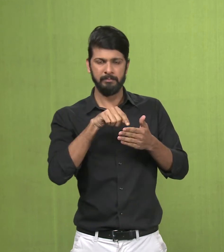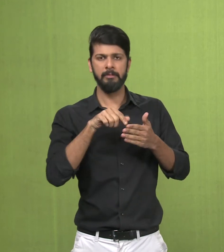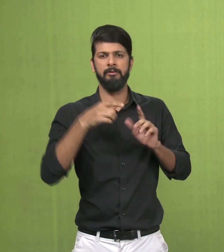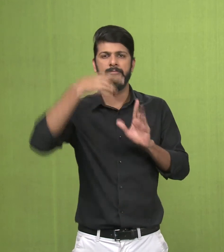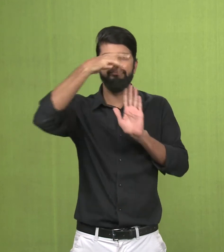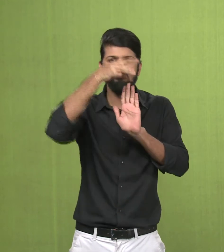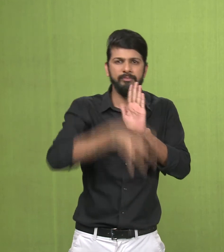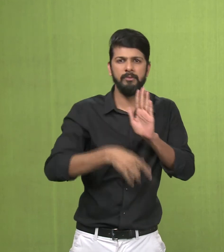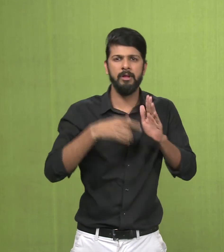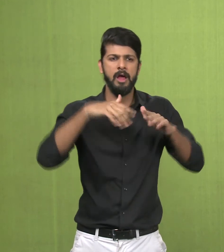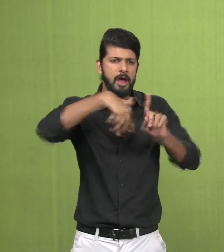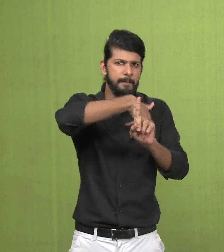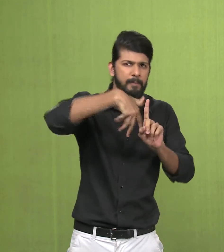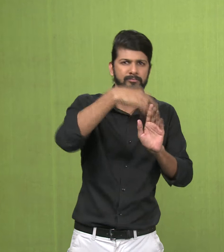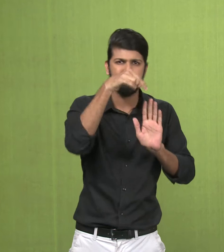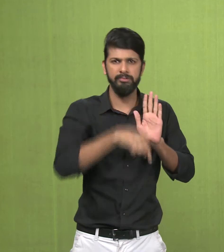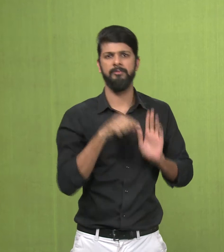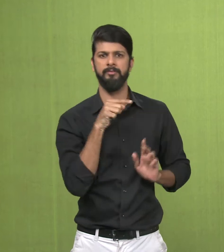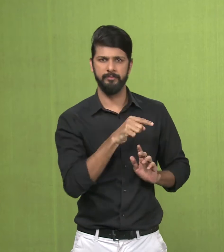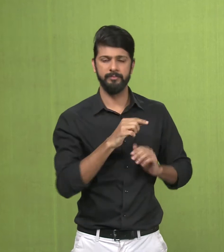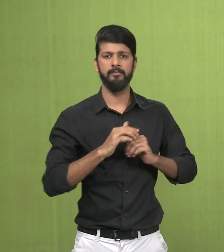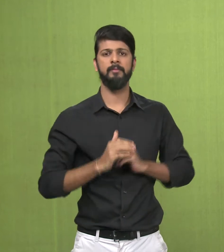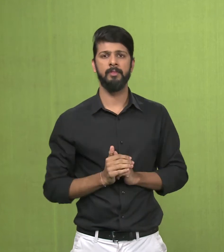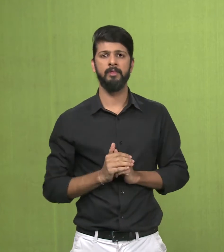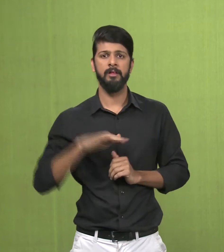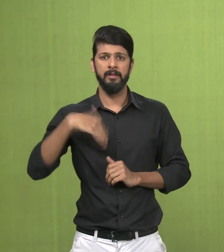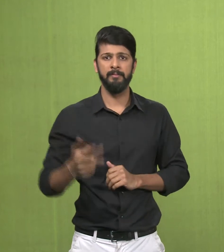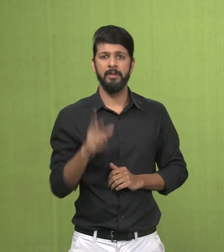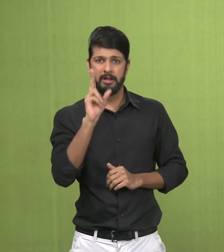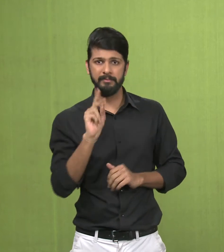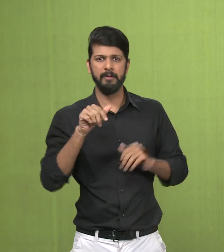First we will understand the background about the Mauryan and the post-Mauryan empire.